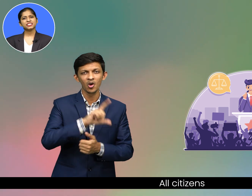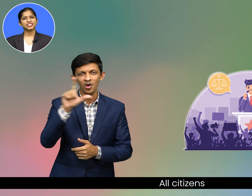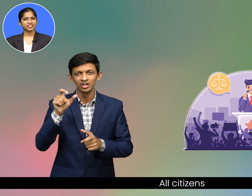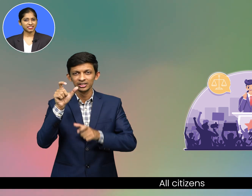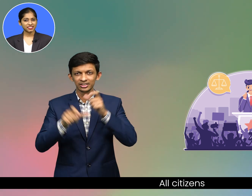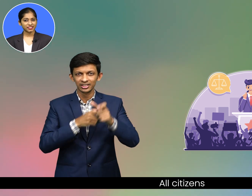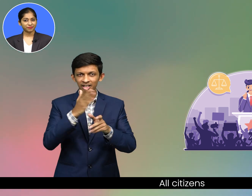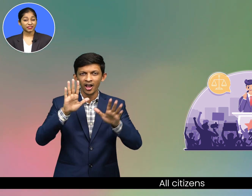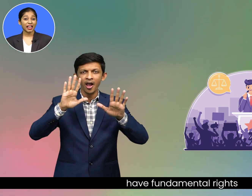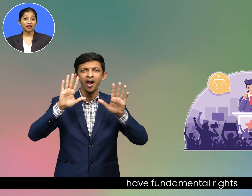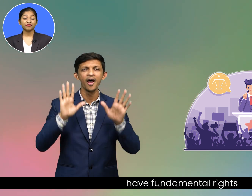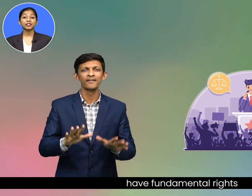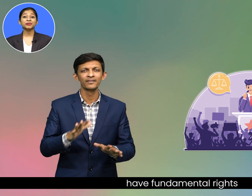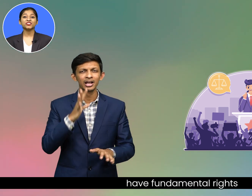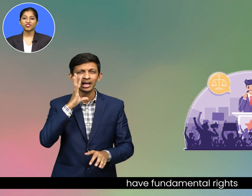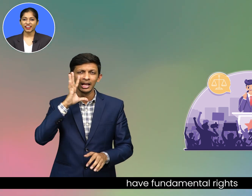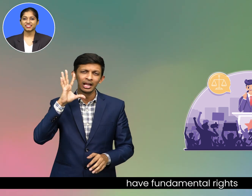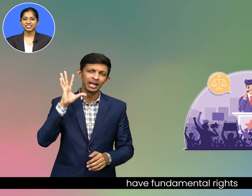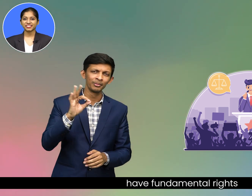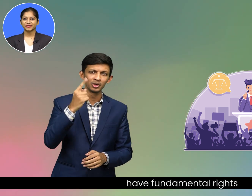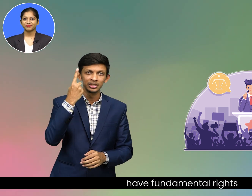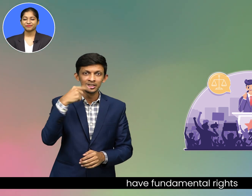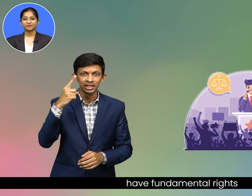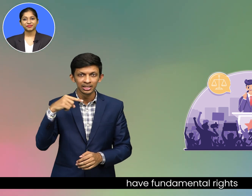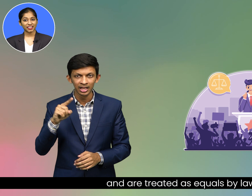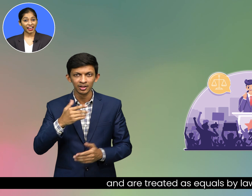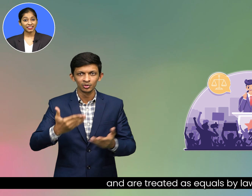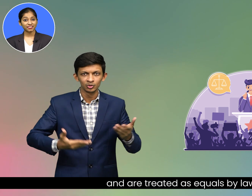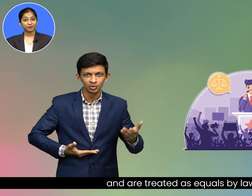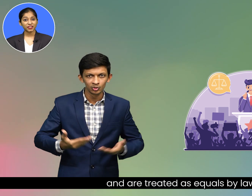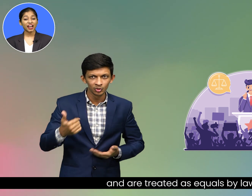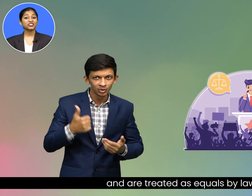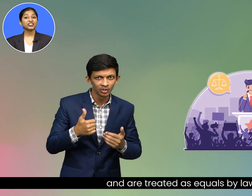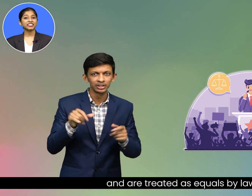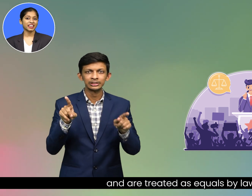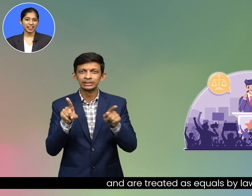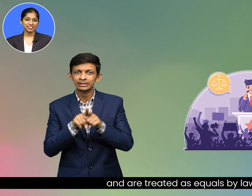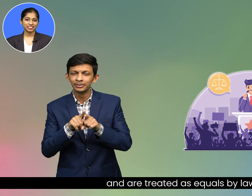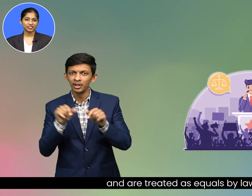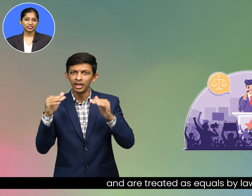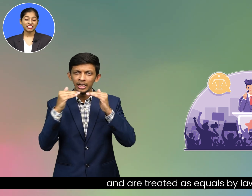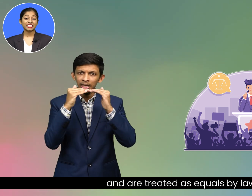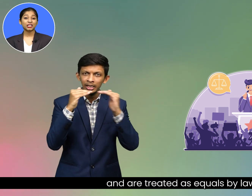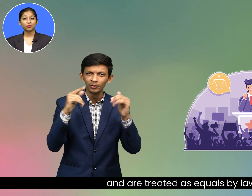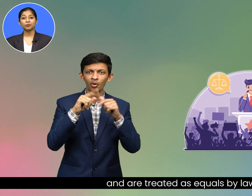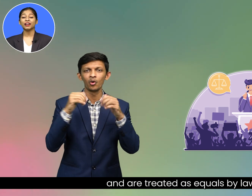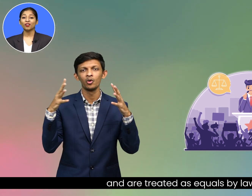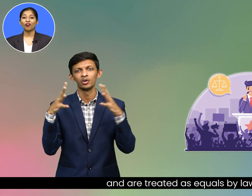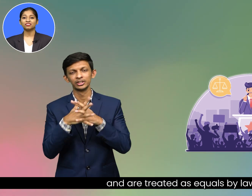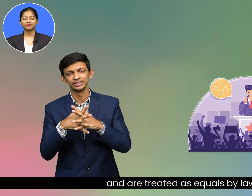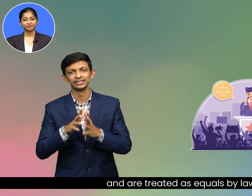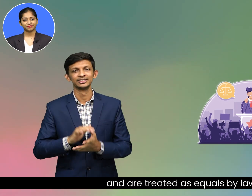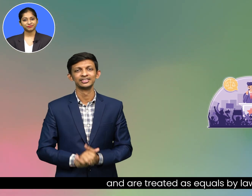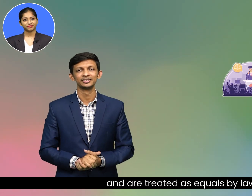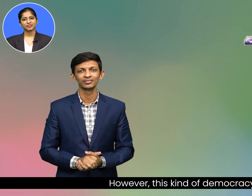All citizens have fundamental rights and are treated as equal by